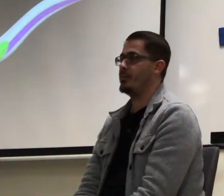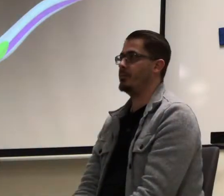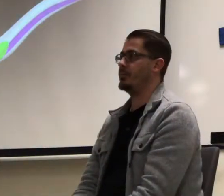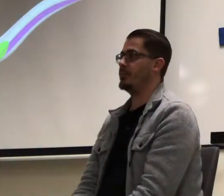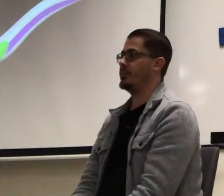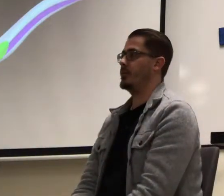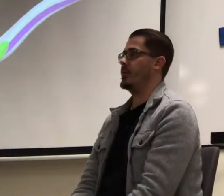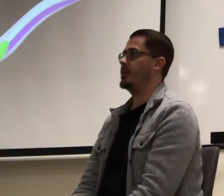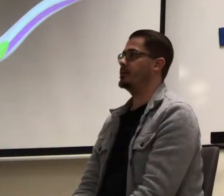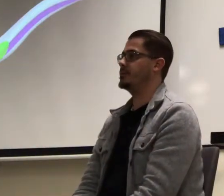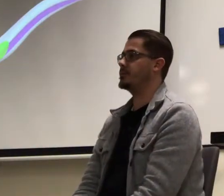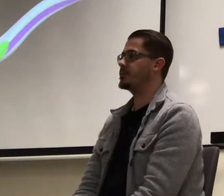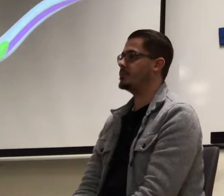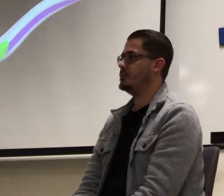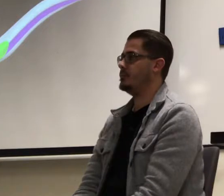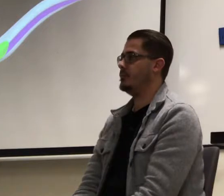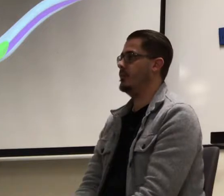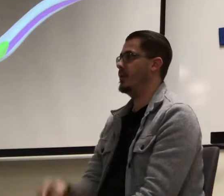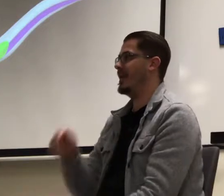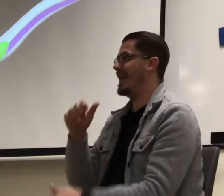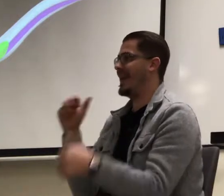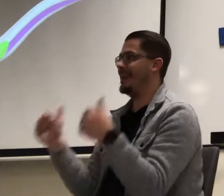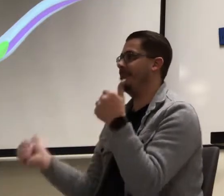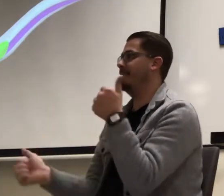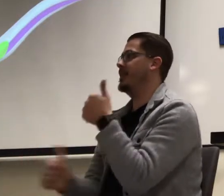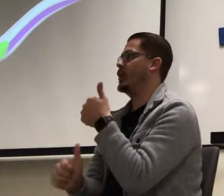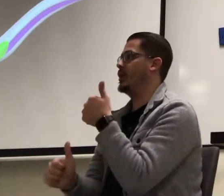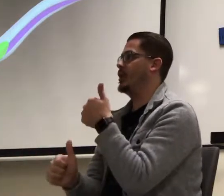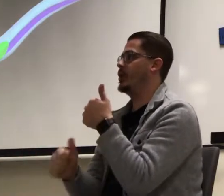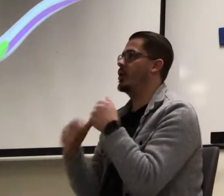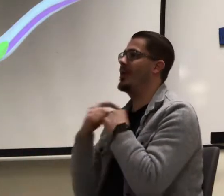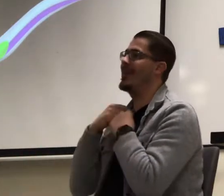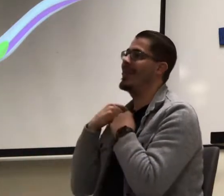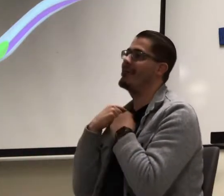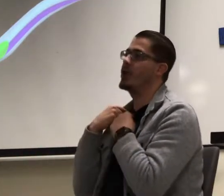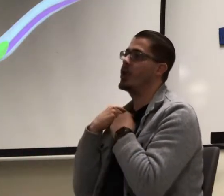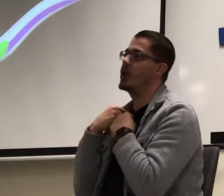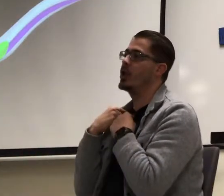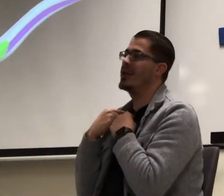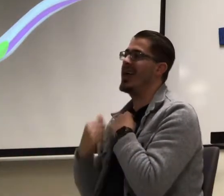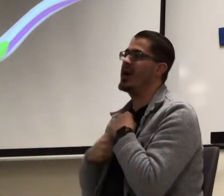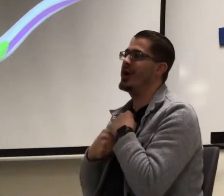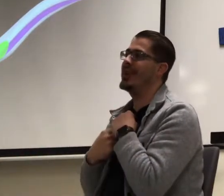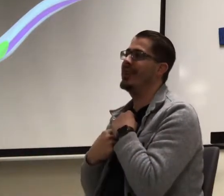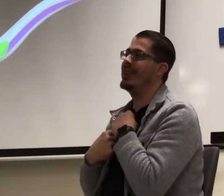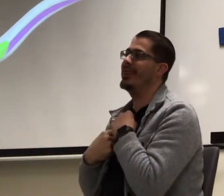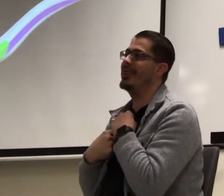It's on the inferior aspect of the clavicle.